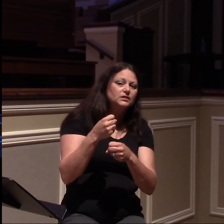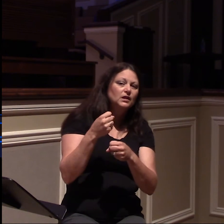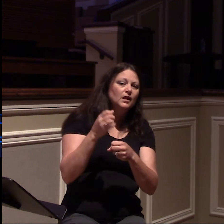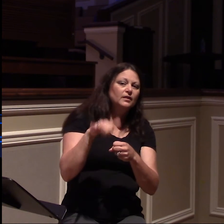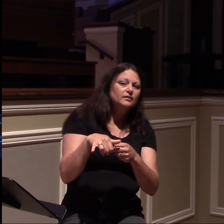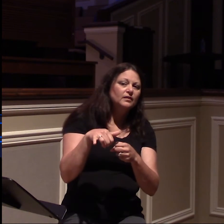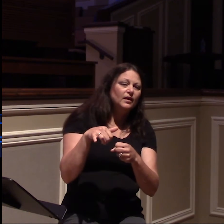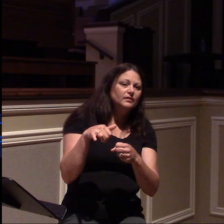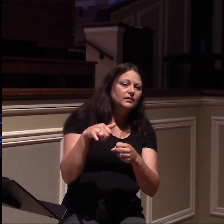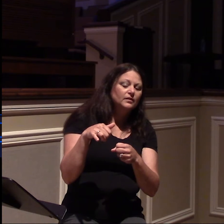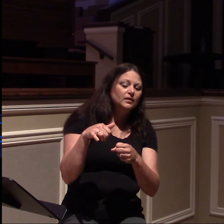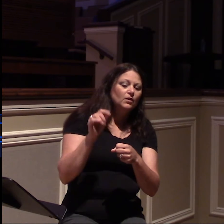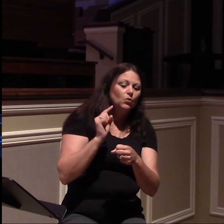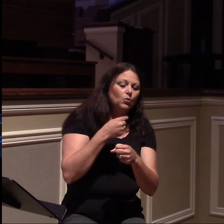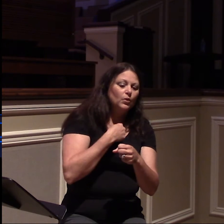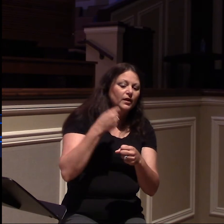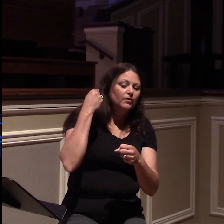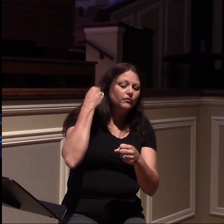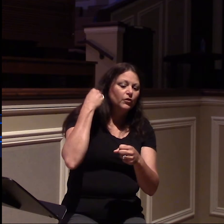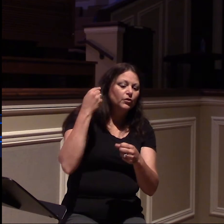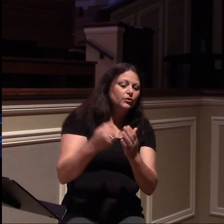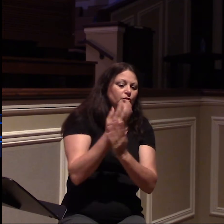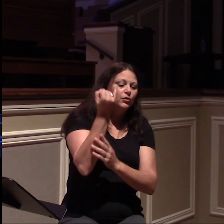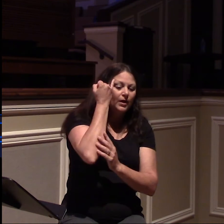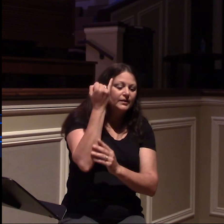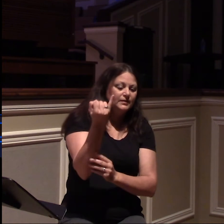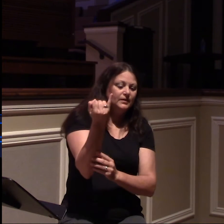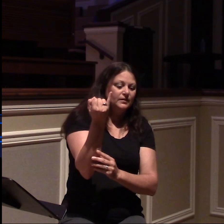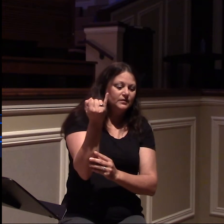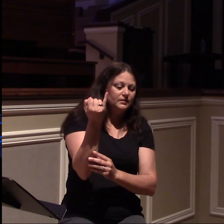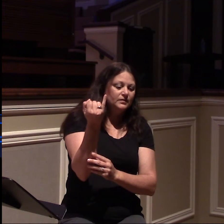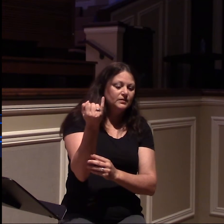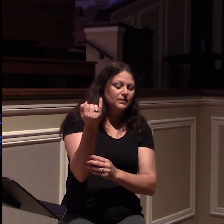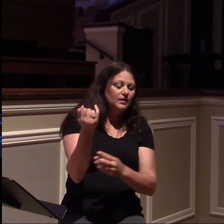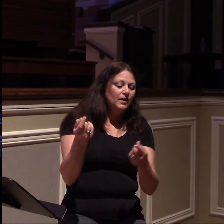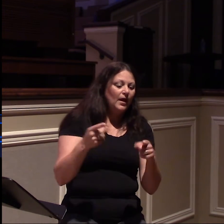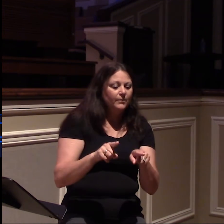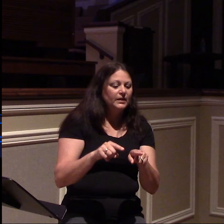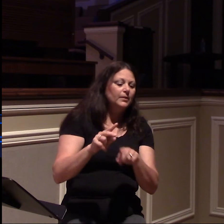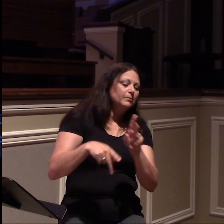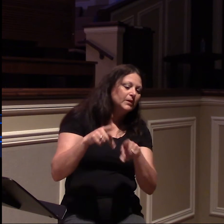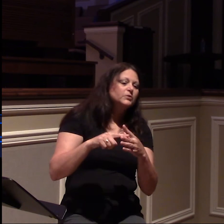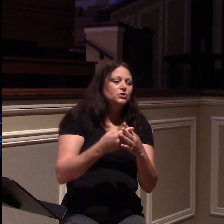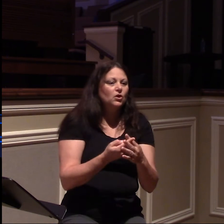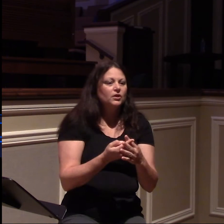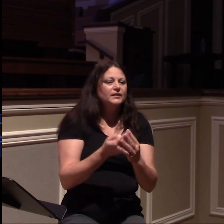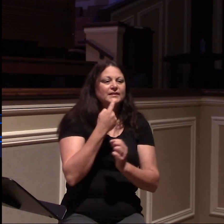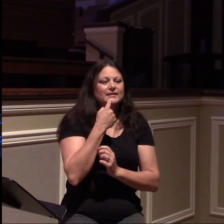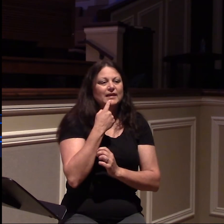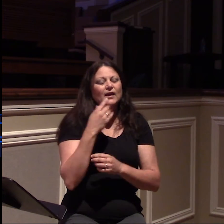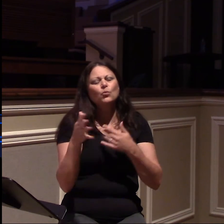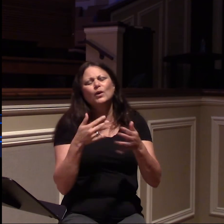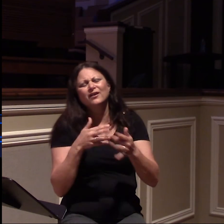ending up in what's called postmodernity, which says really all that there is are just your feelings about things, and whatever you feel